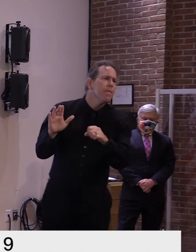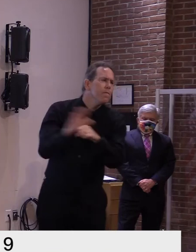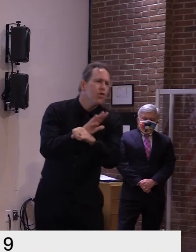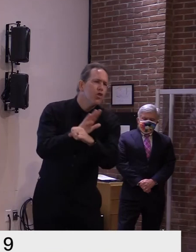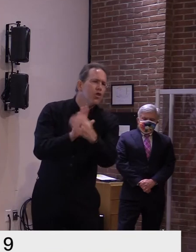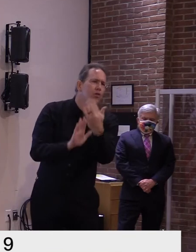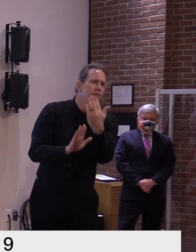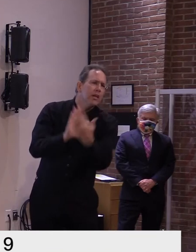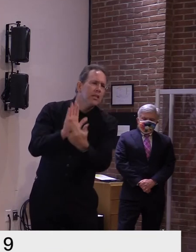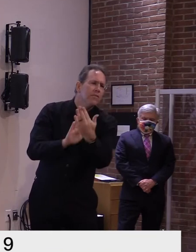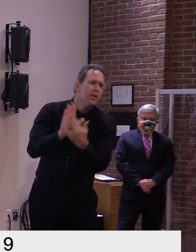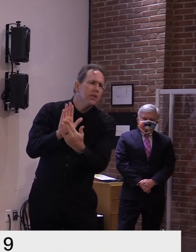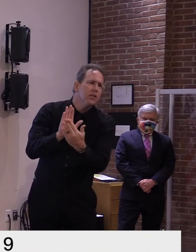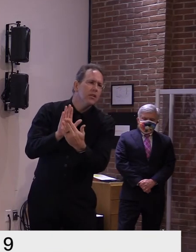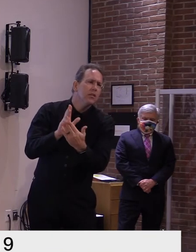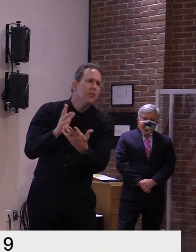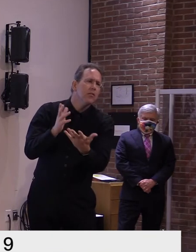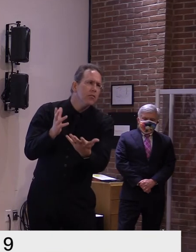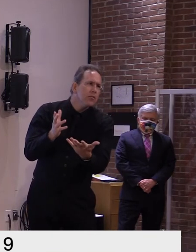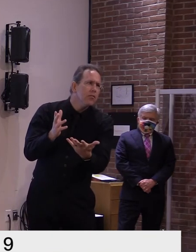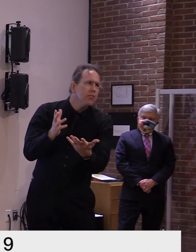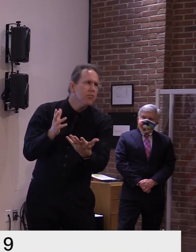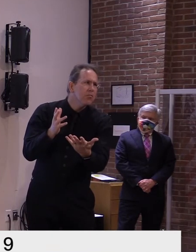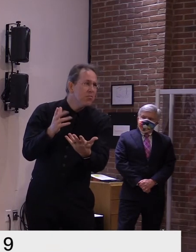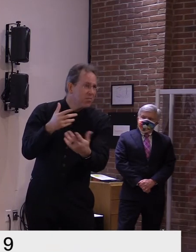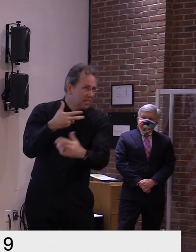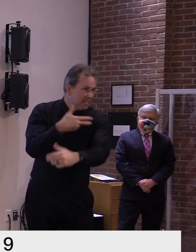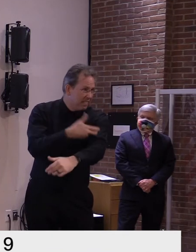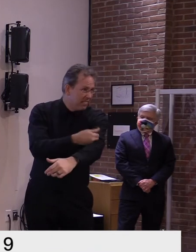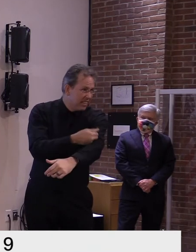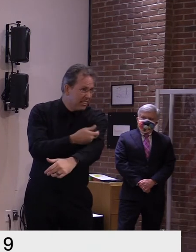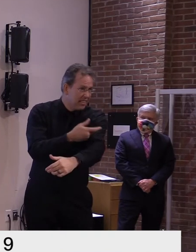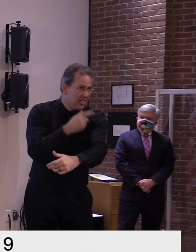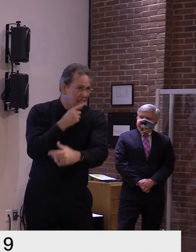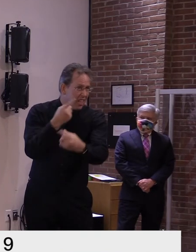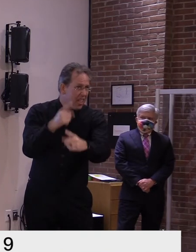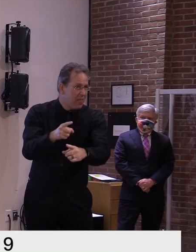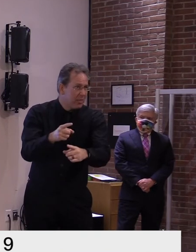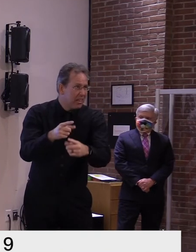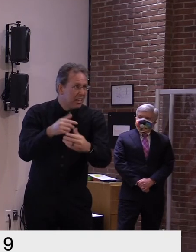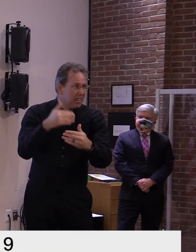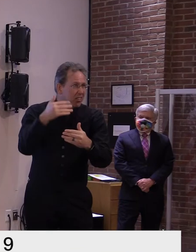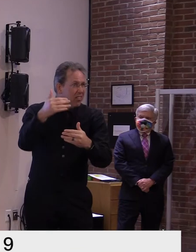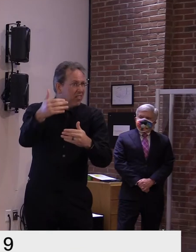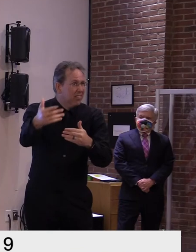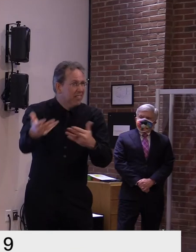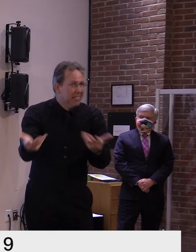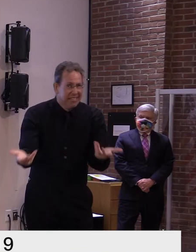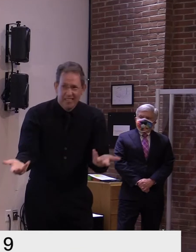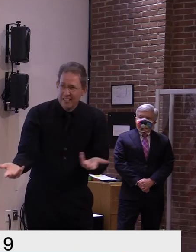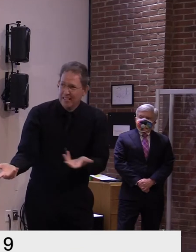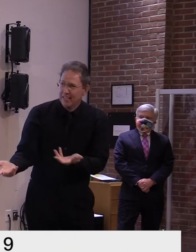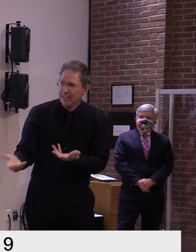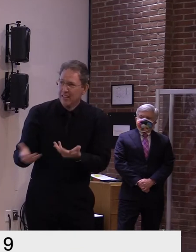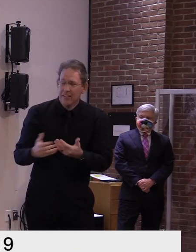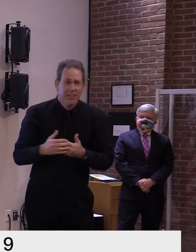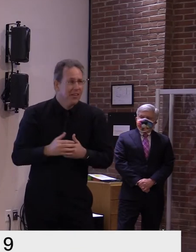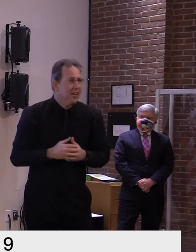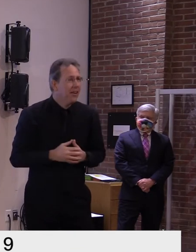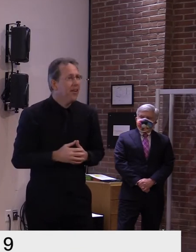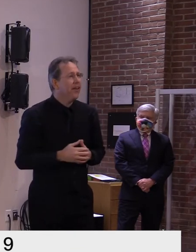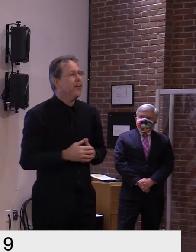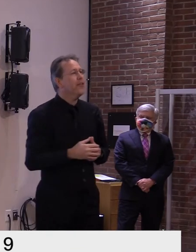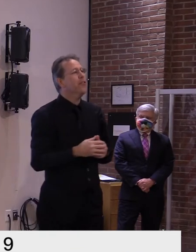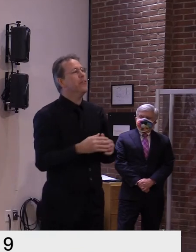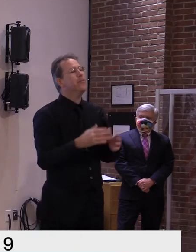the vaccination is not going to be a prerequisite. To the extent that vaccination will help us improve the conditions,